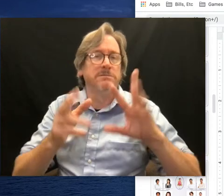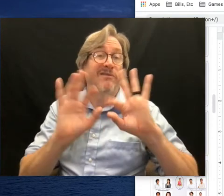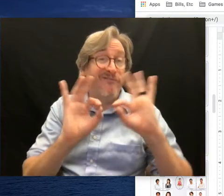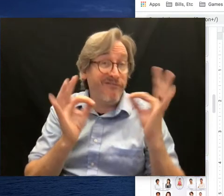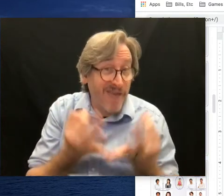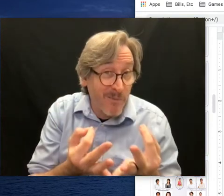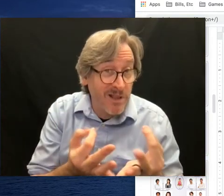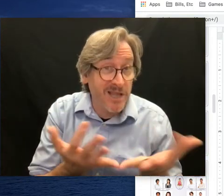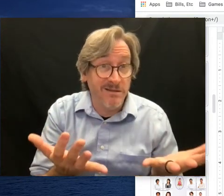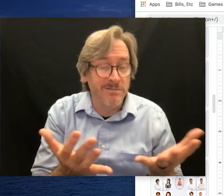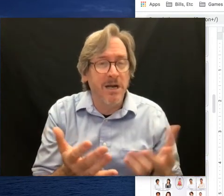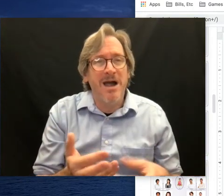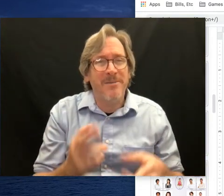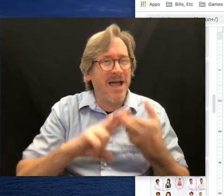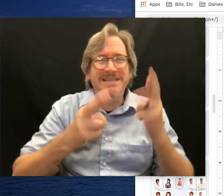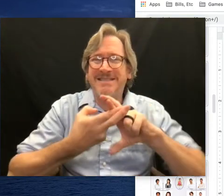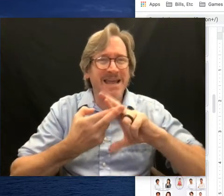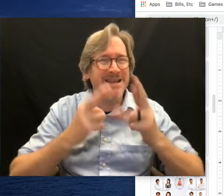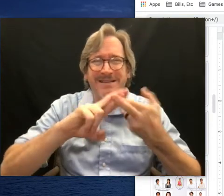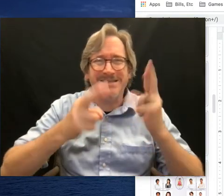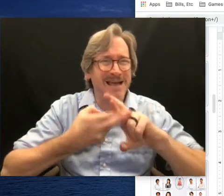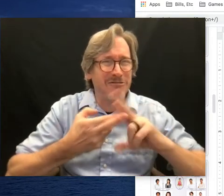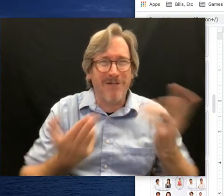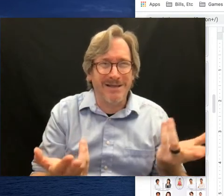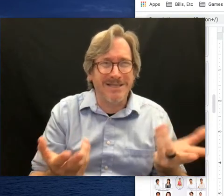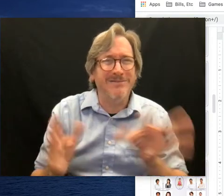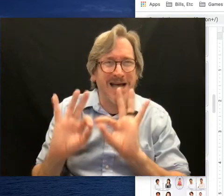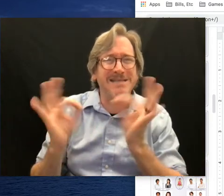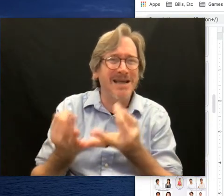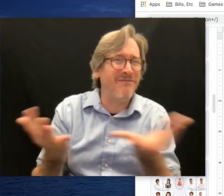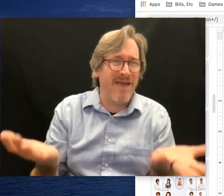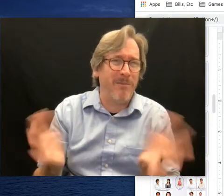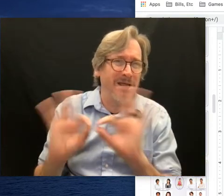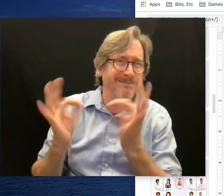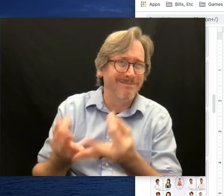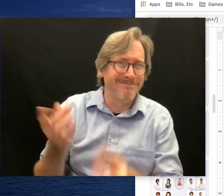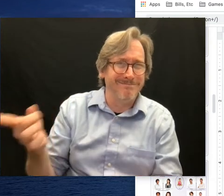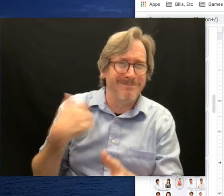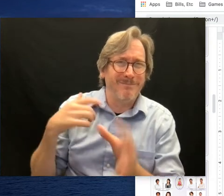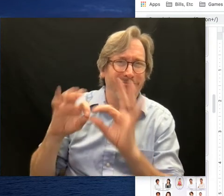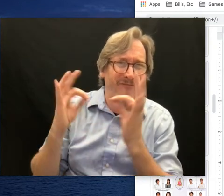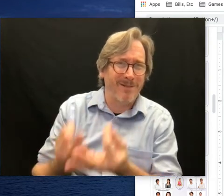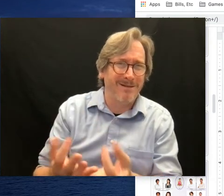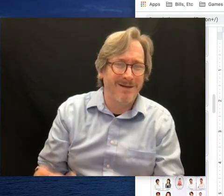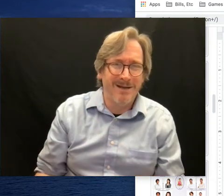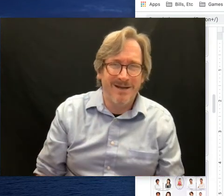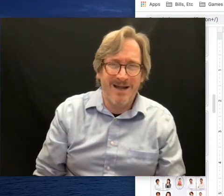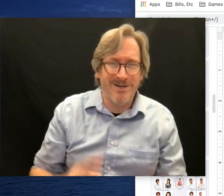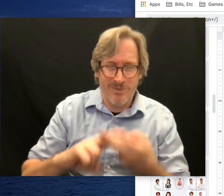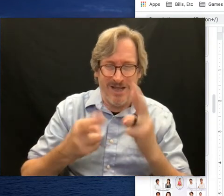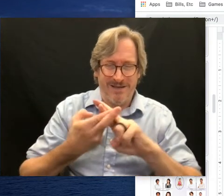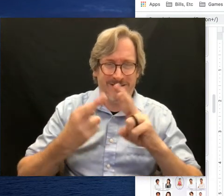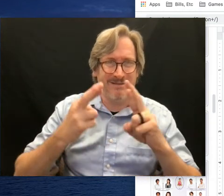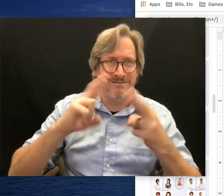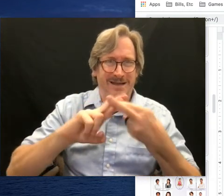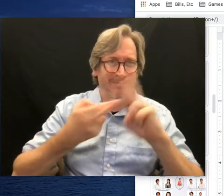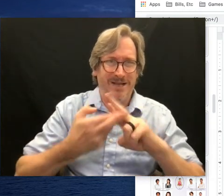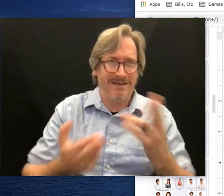Relatives, family. I tend not to sign relatives. I sign family. I don't